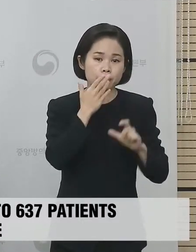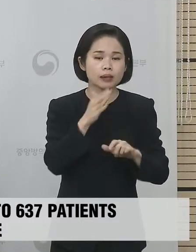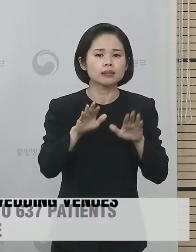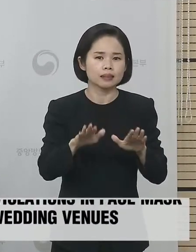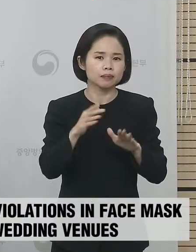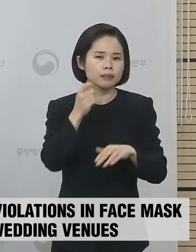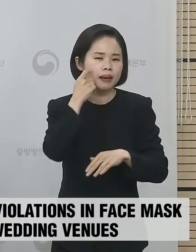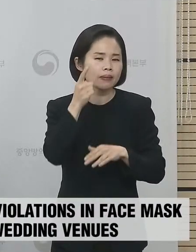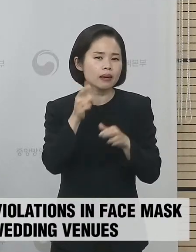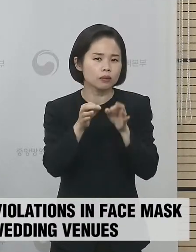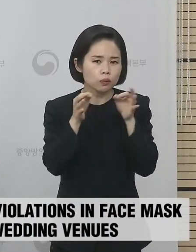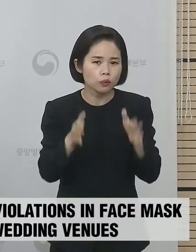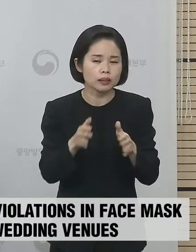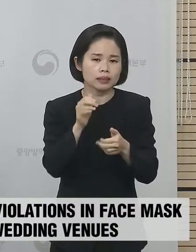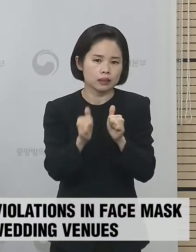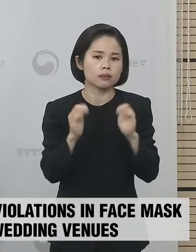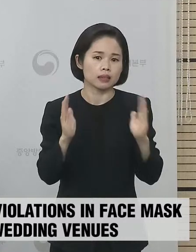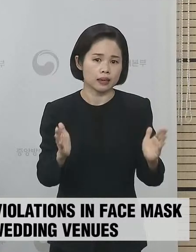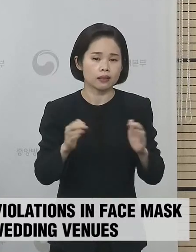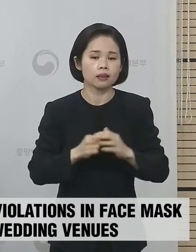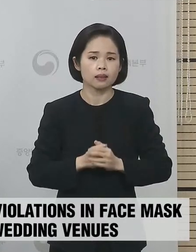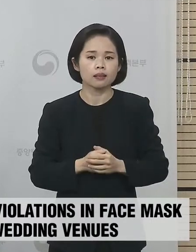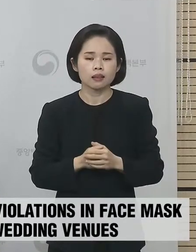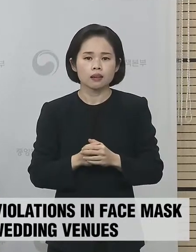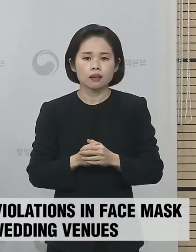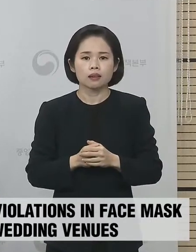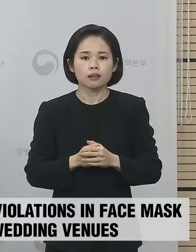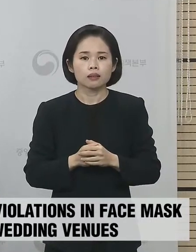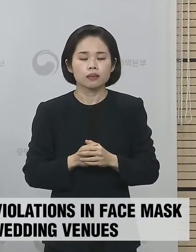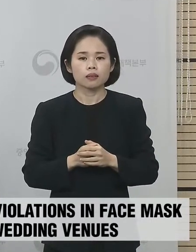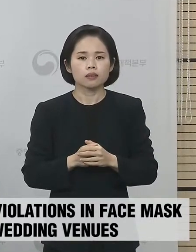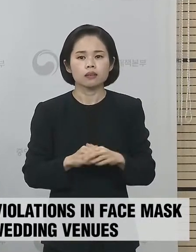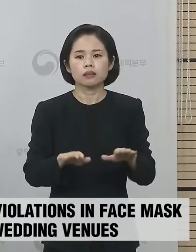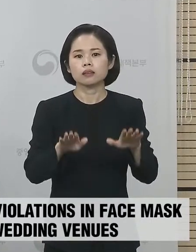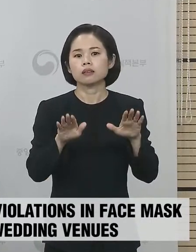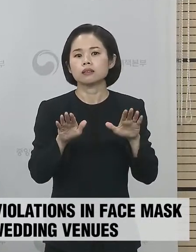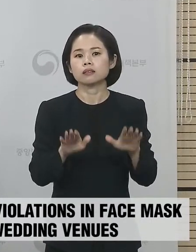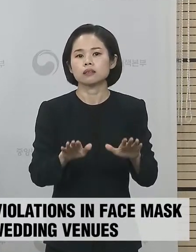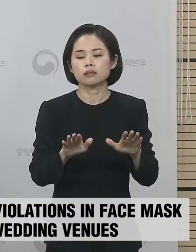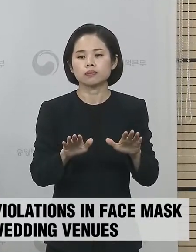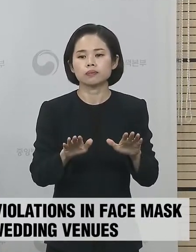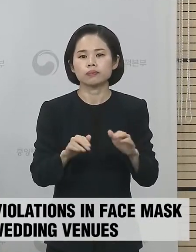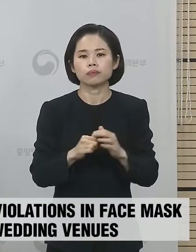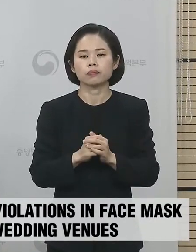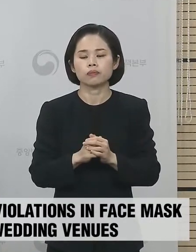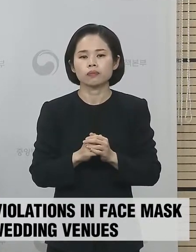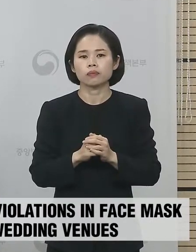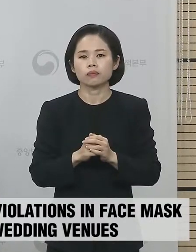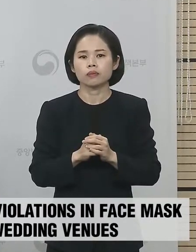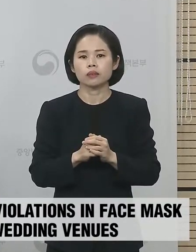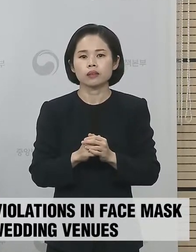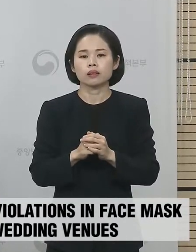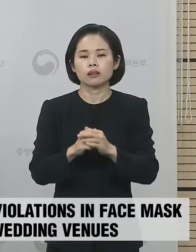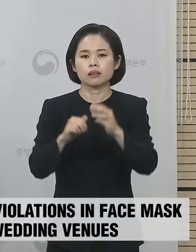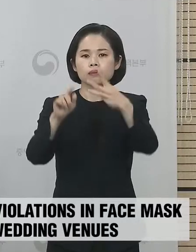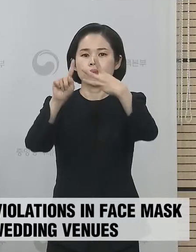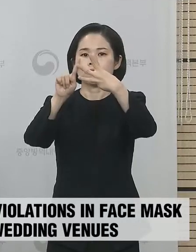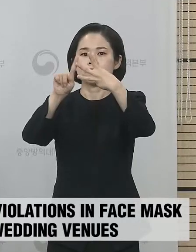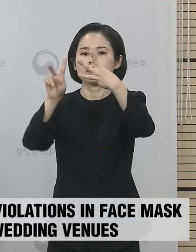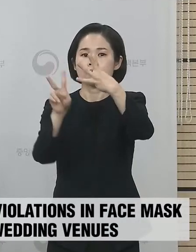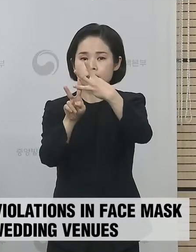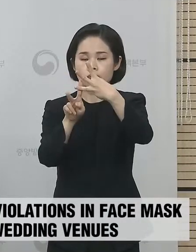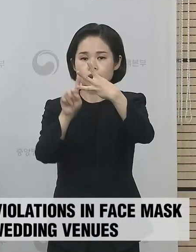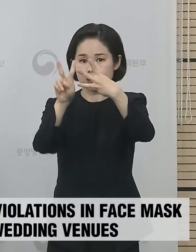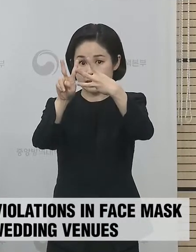fines for users and the managers of these facilities. Moreover, we are able to ease the level of